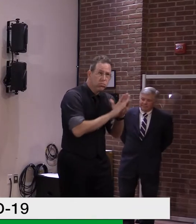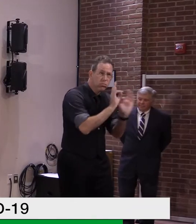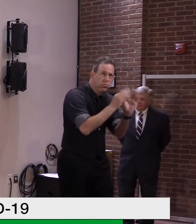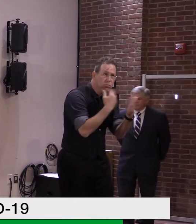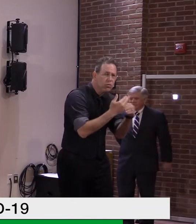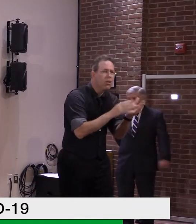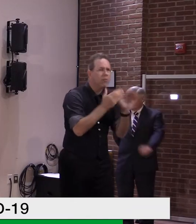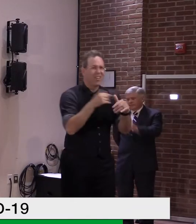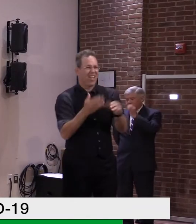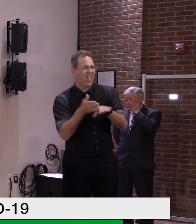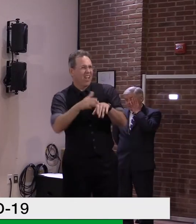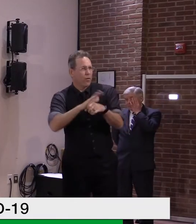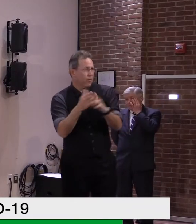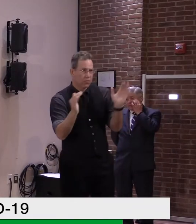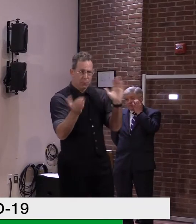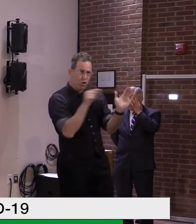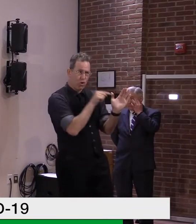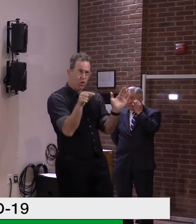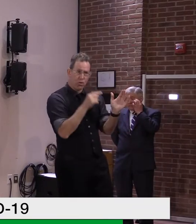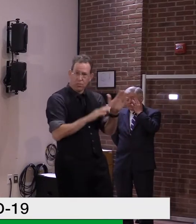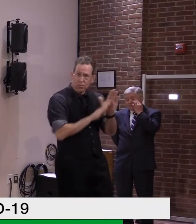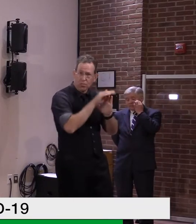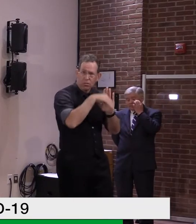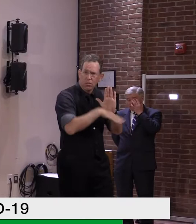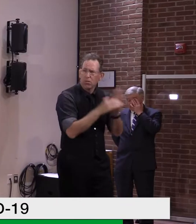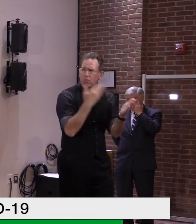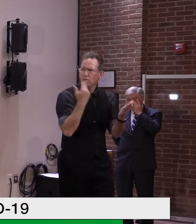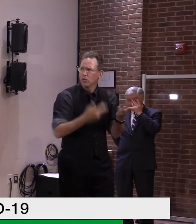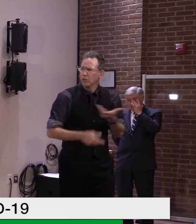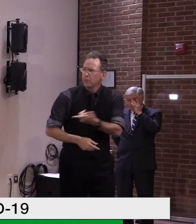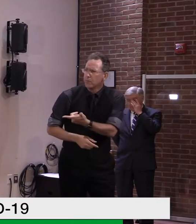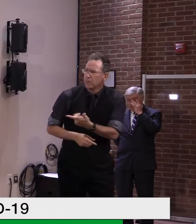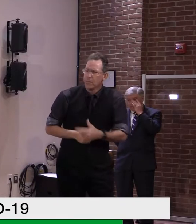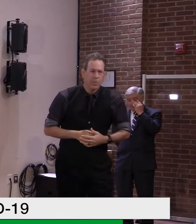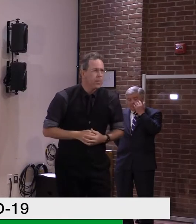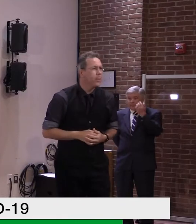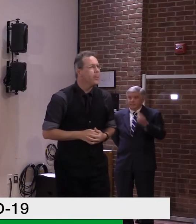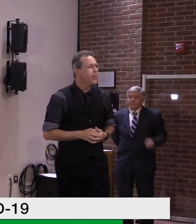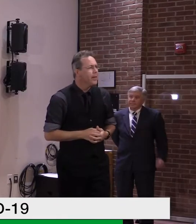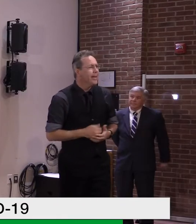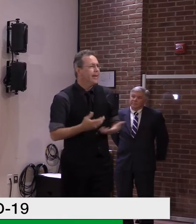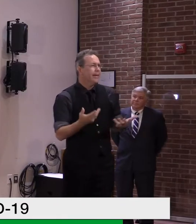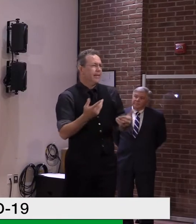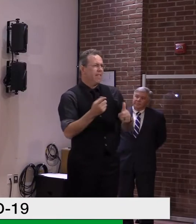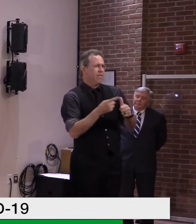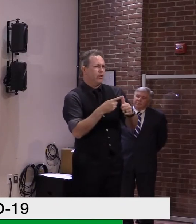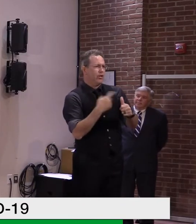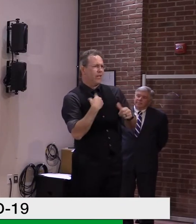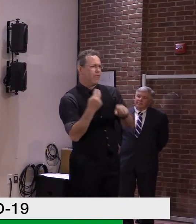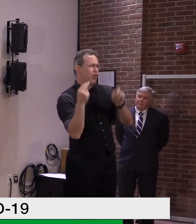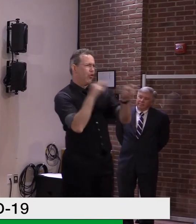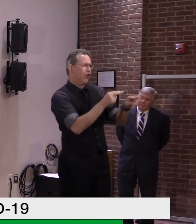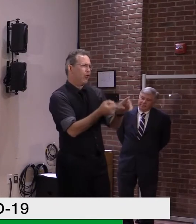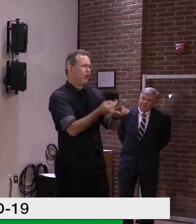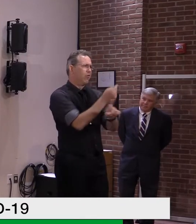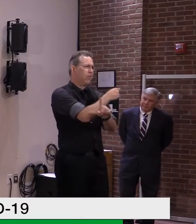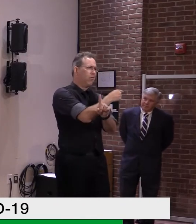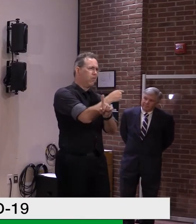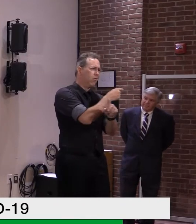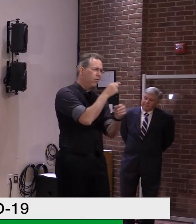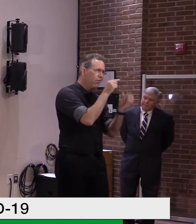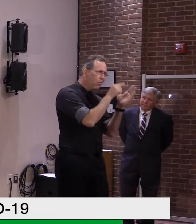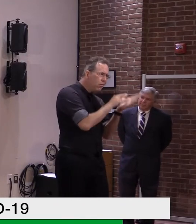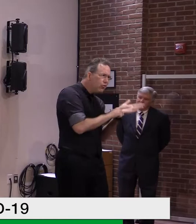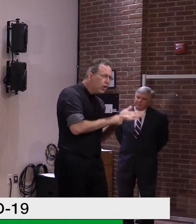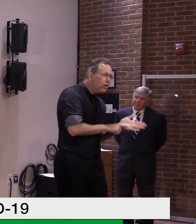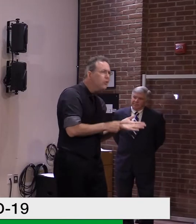is important, but also watching some of the revenue data on a monthly and quarterly basis is